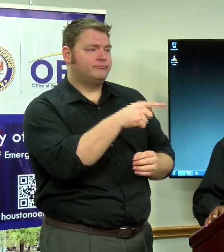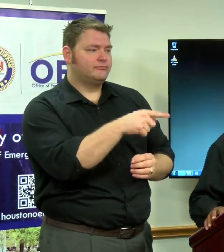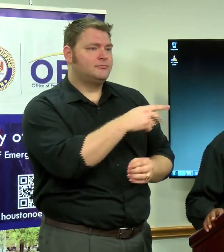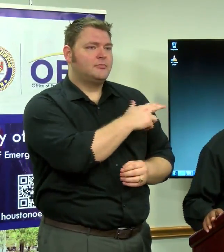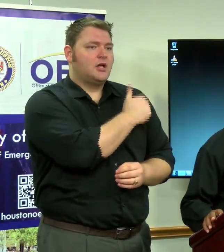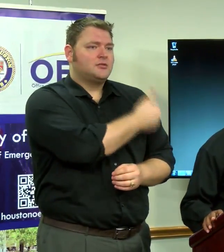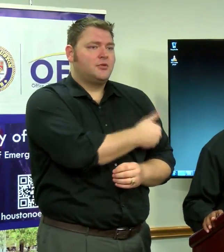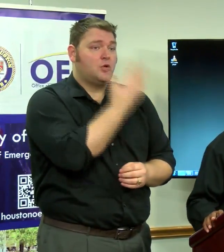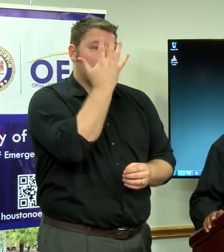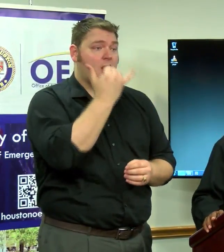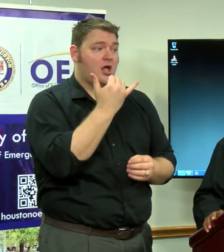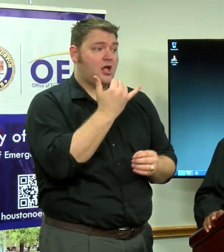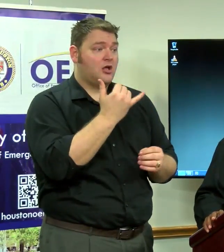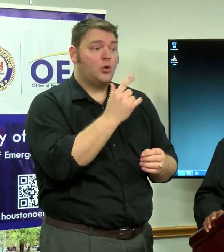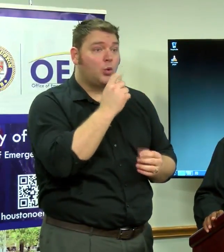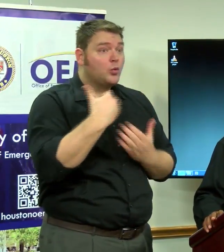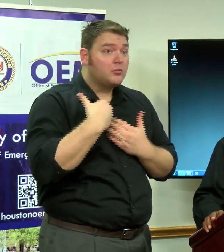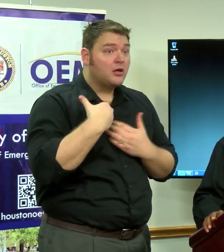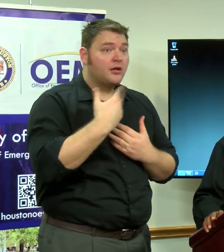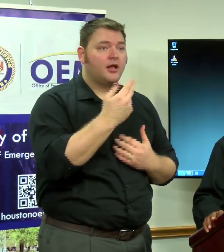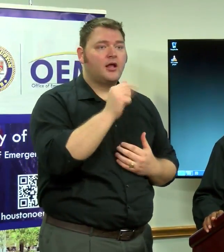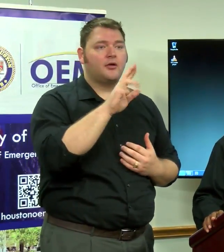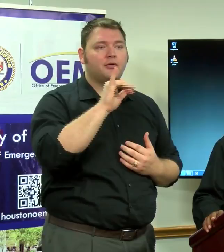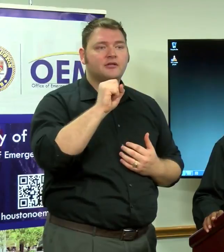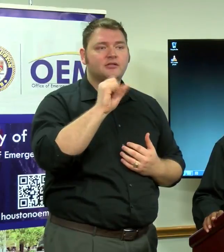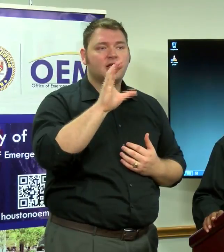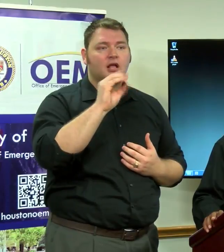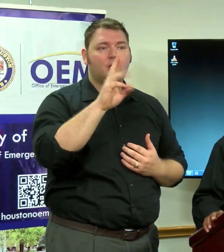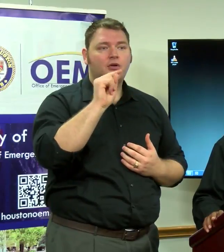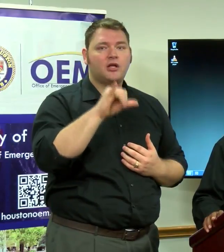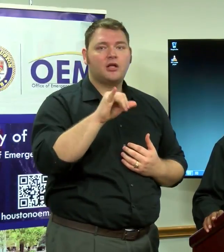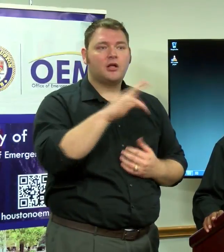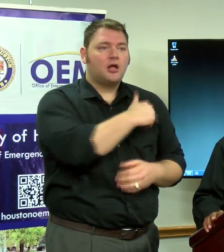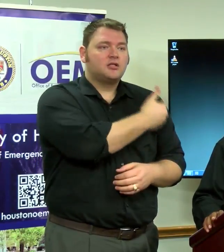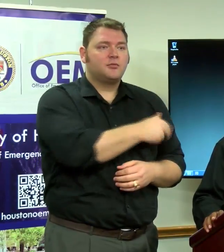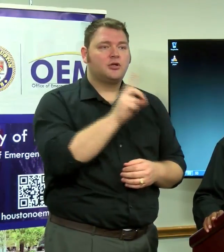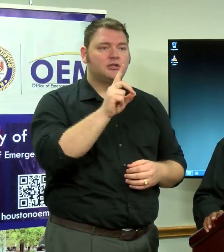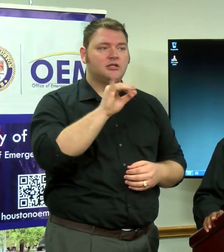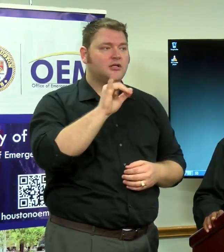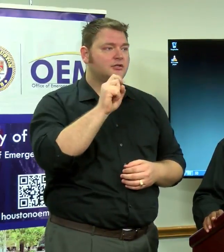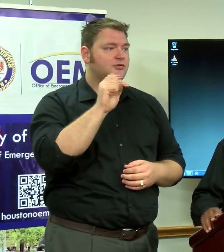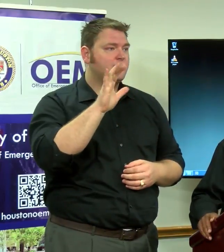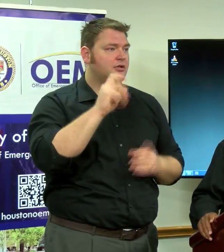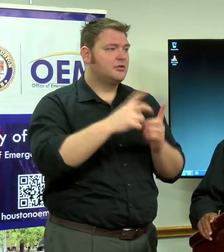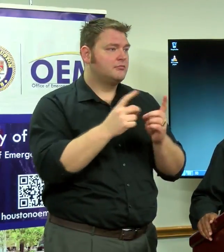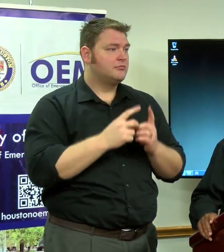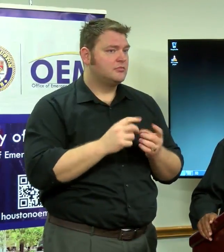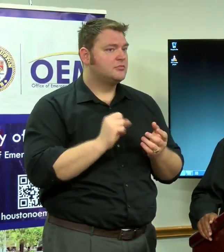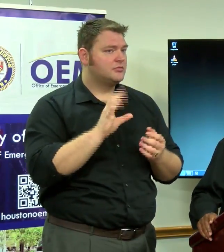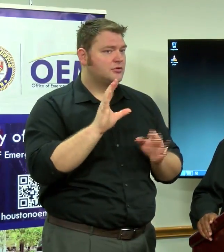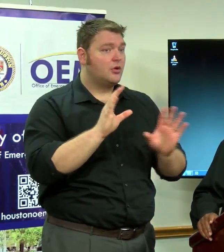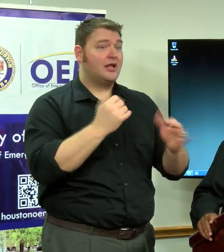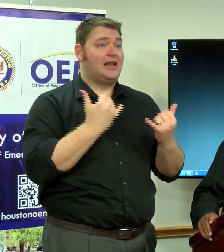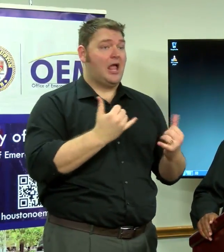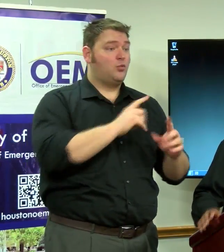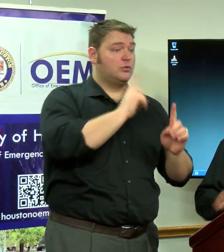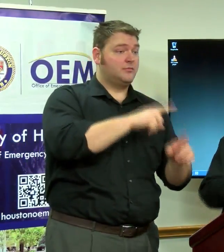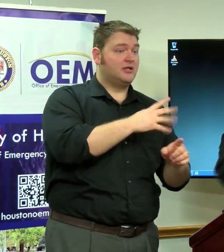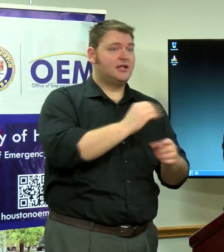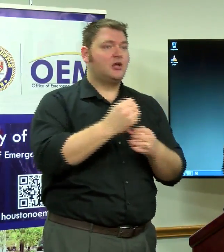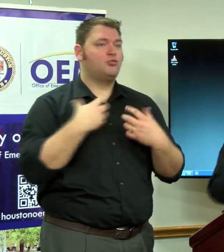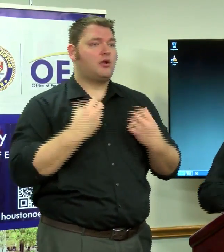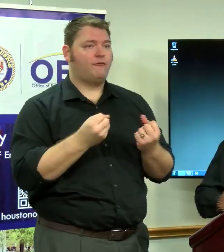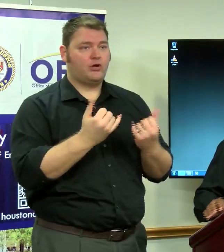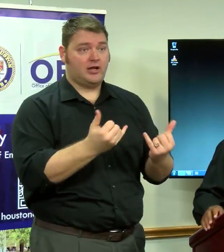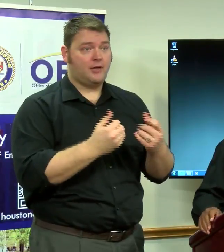District, so I don't want to speak out of turn. And I do want to know, it's response and recovery, okay? Response and recovery.